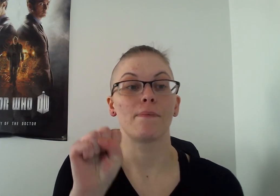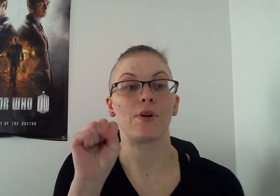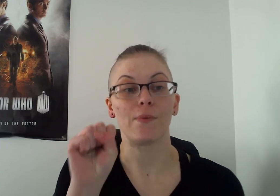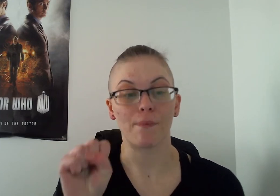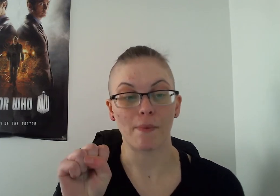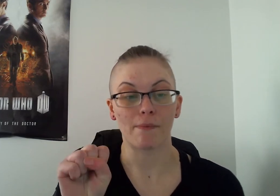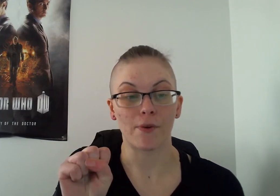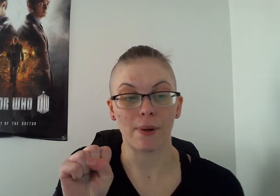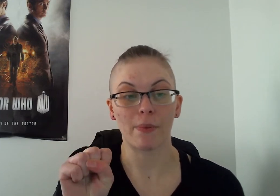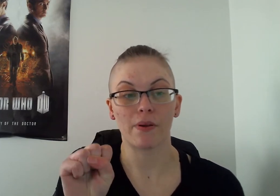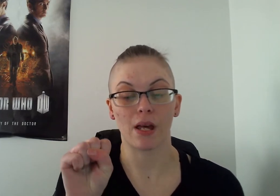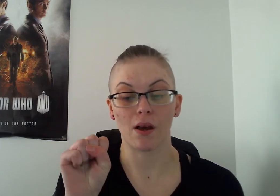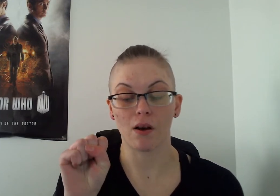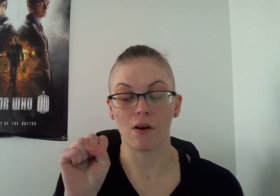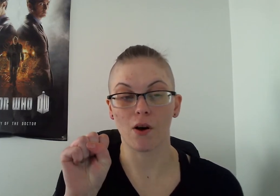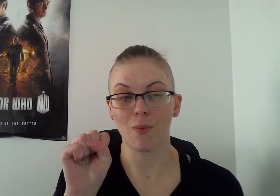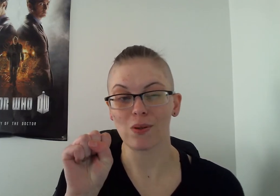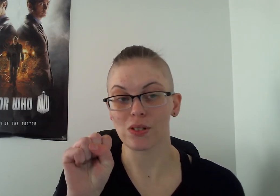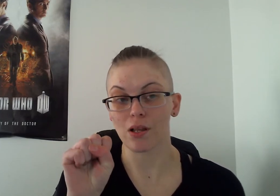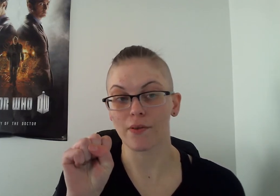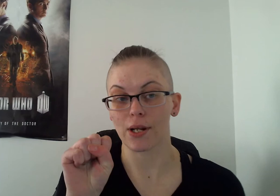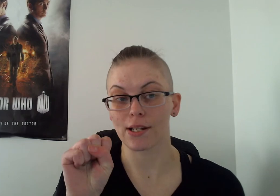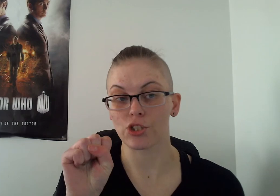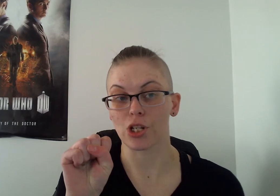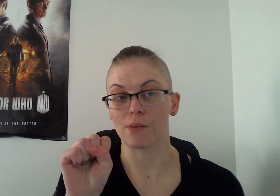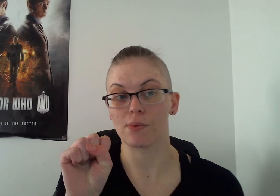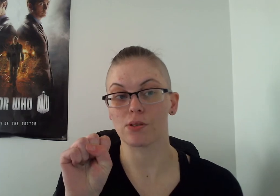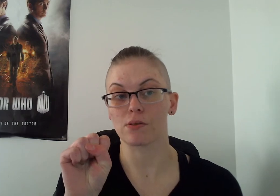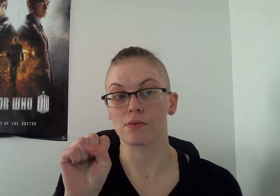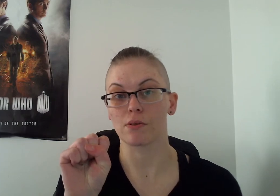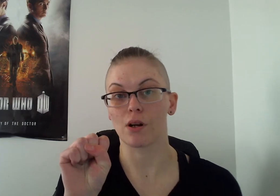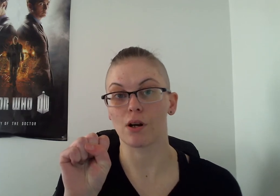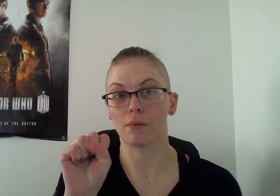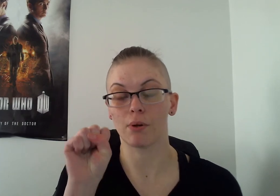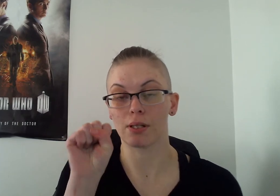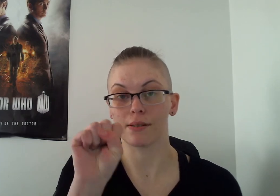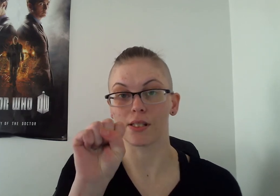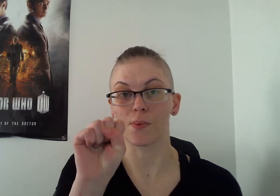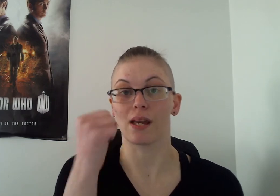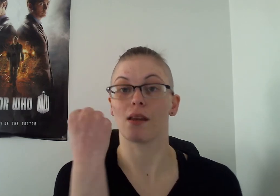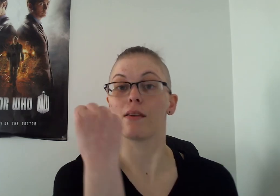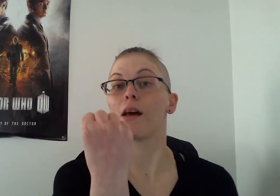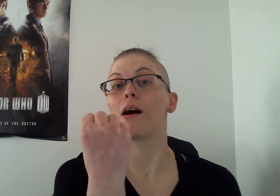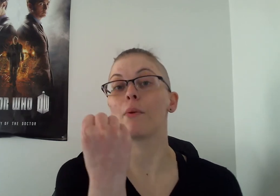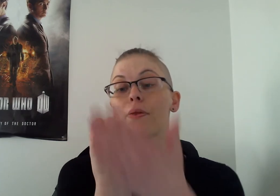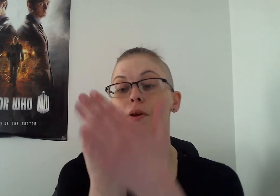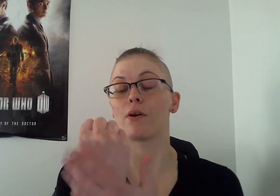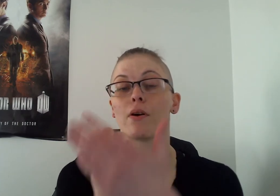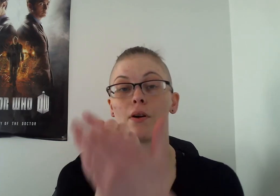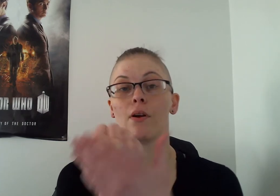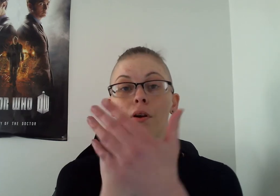But remember that almost all of your hand shapes are pointed this way, not with your